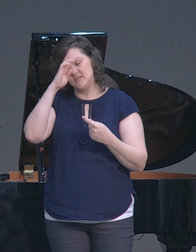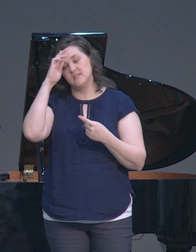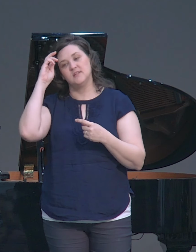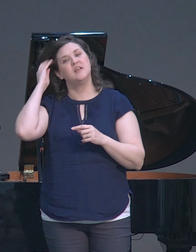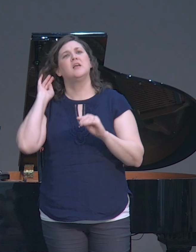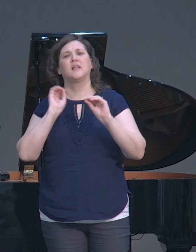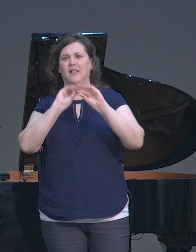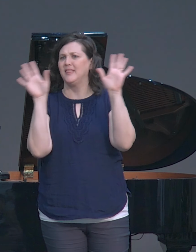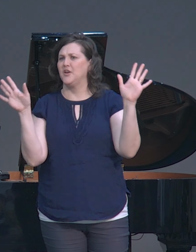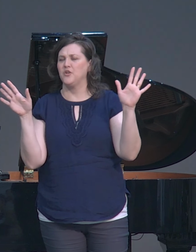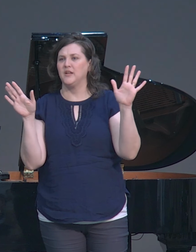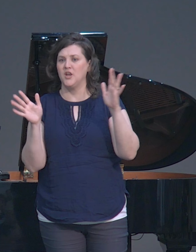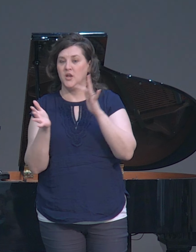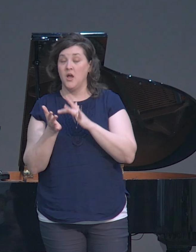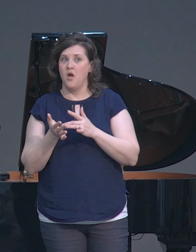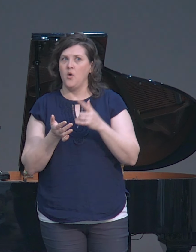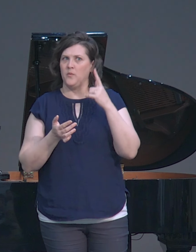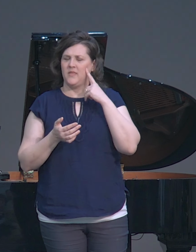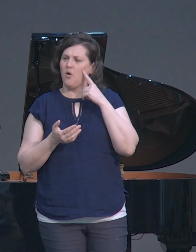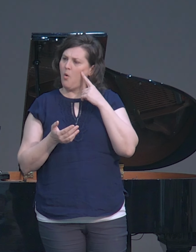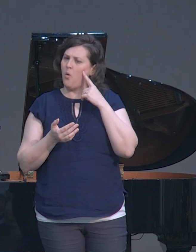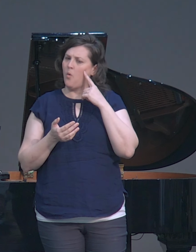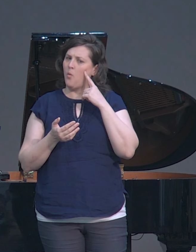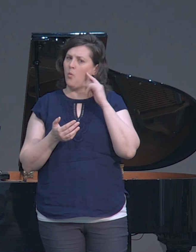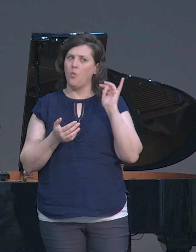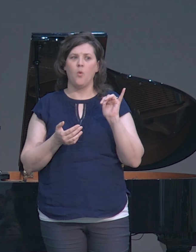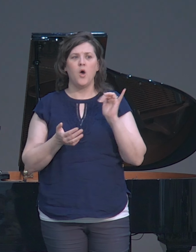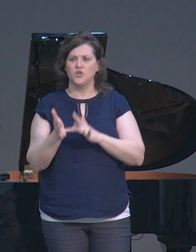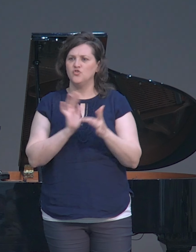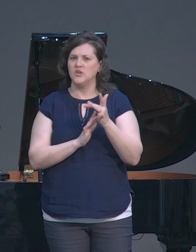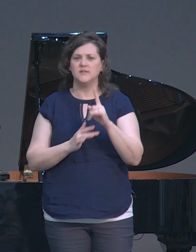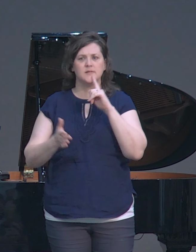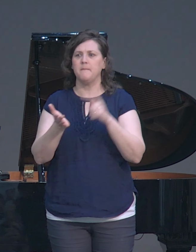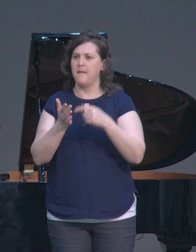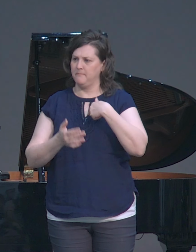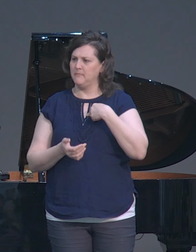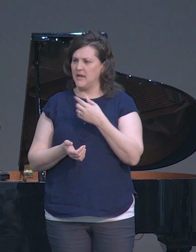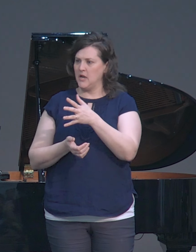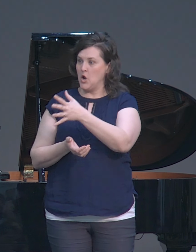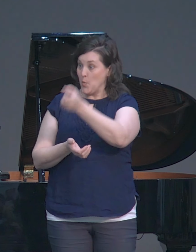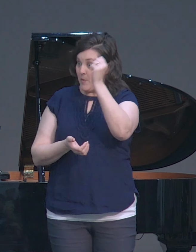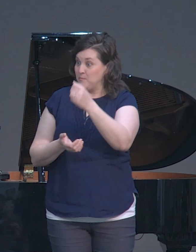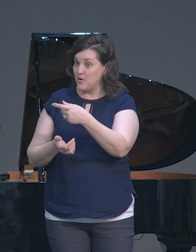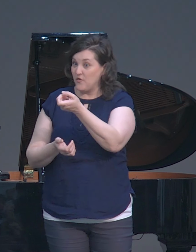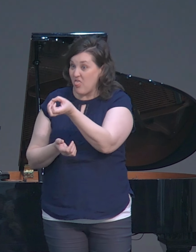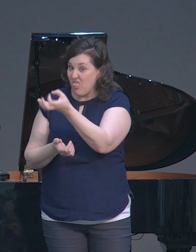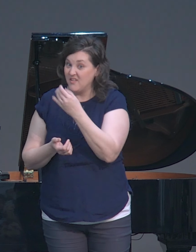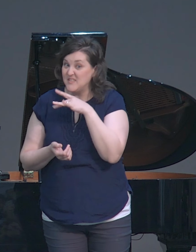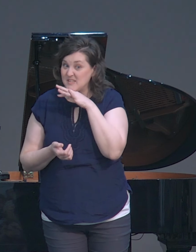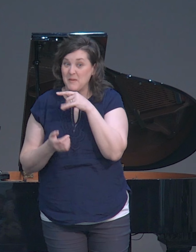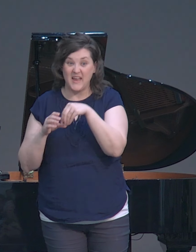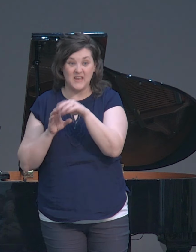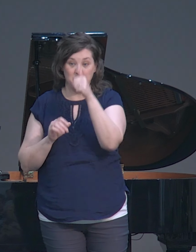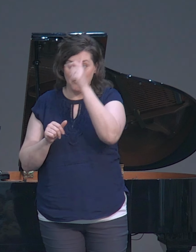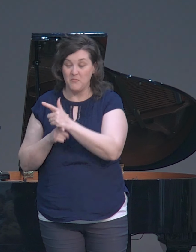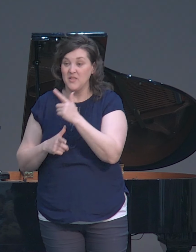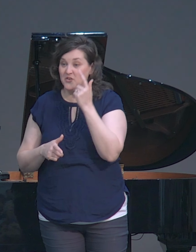We think that Jesus is commanding us to take the speck out of our brother's eye. We like that part. We like skipping over the personal surgery